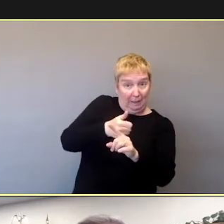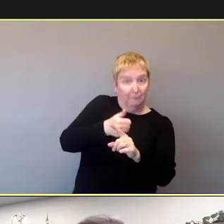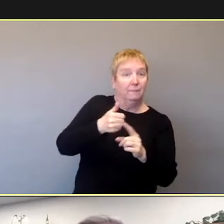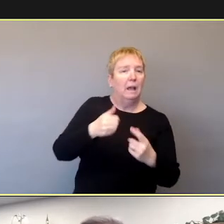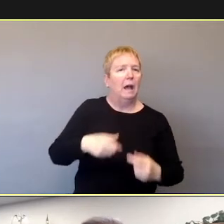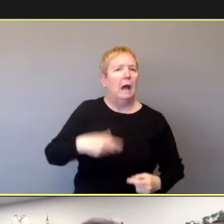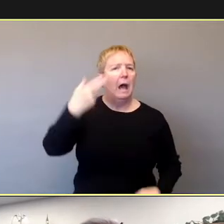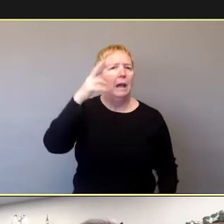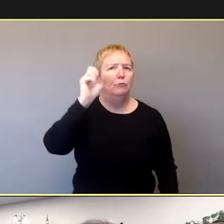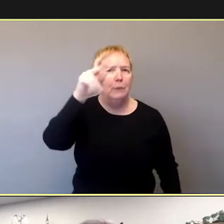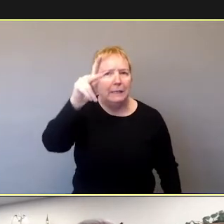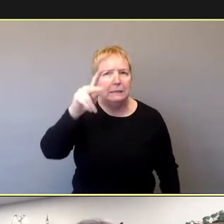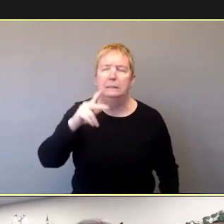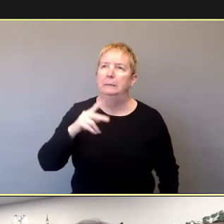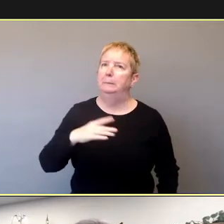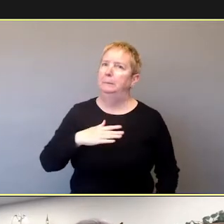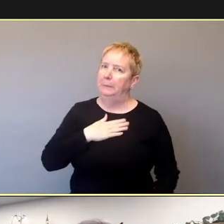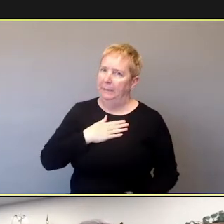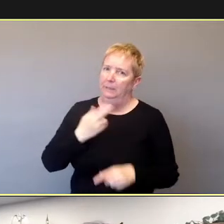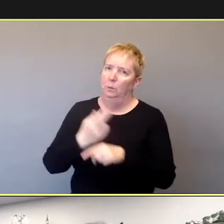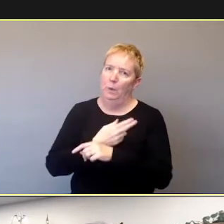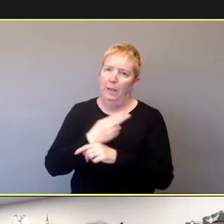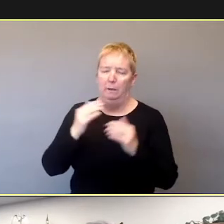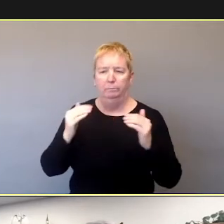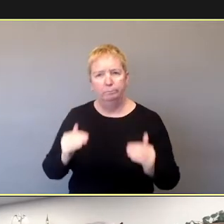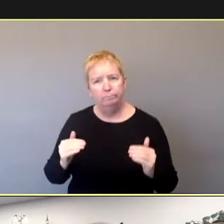a KN95 or an N95.